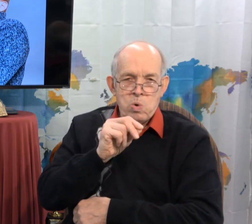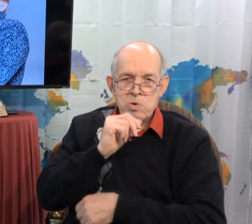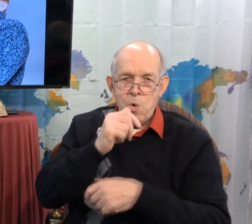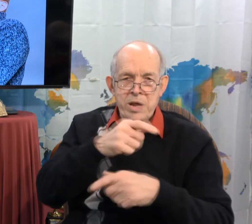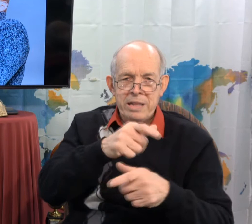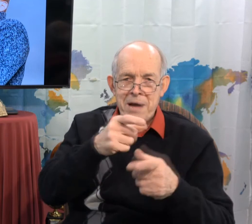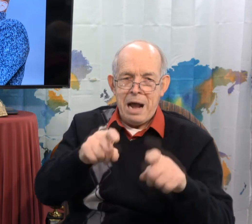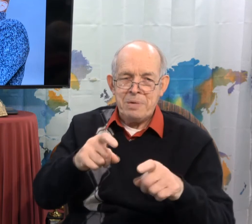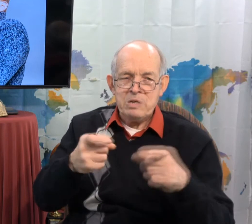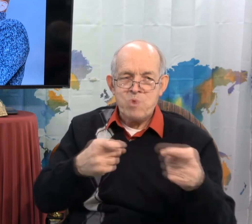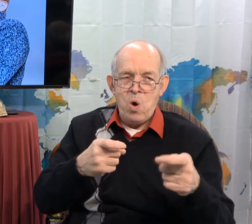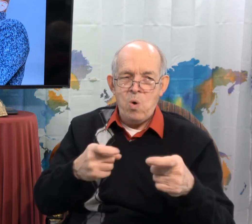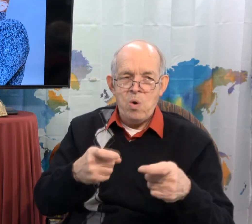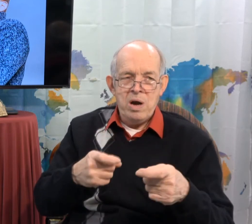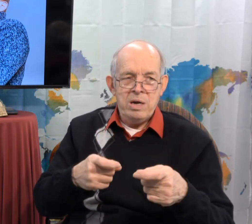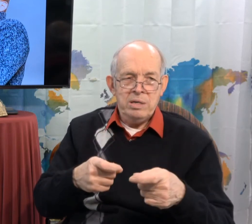No, none of them happened to go.